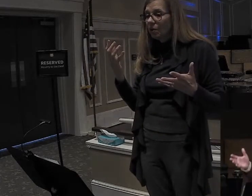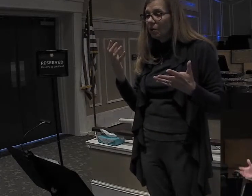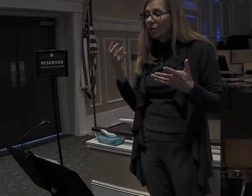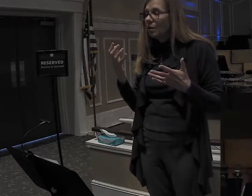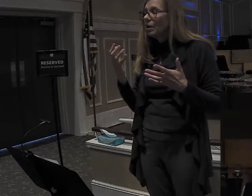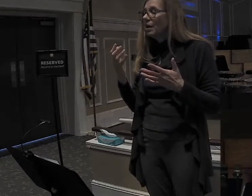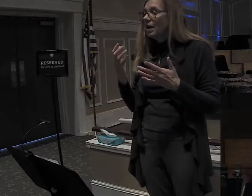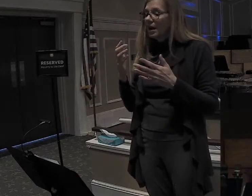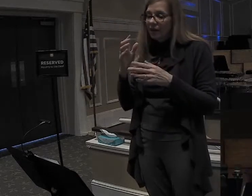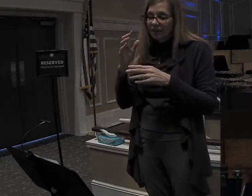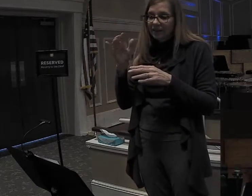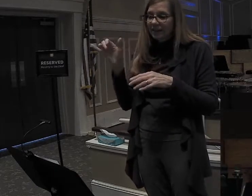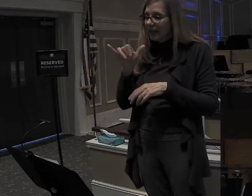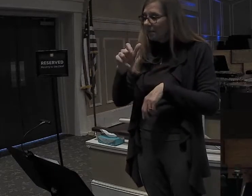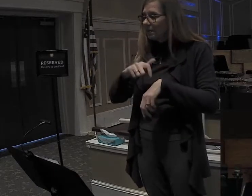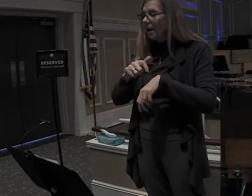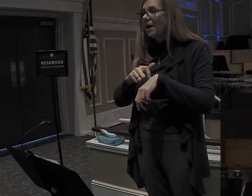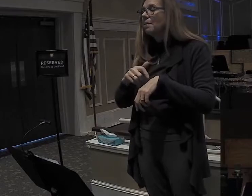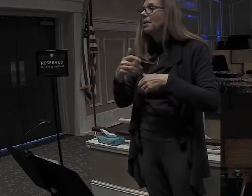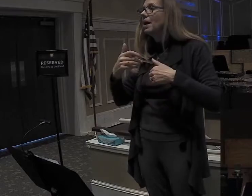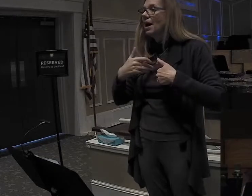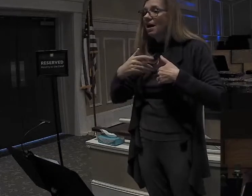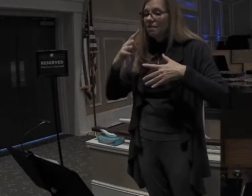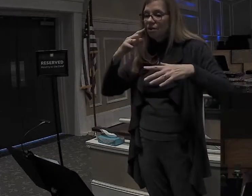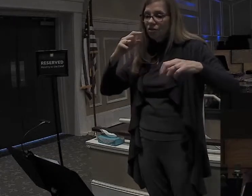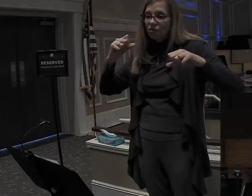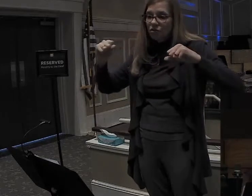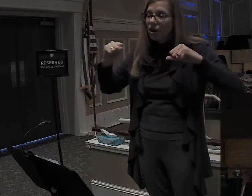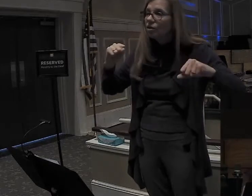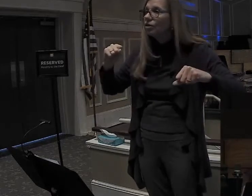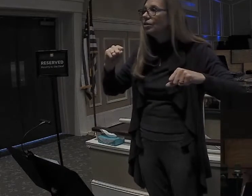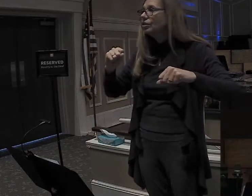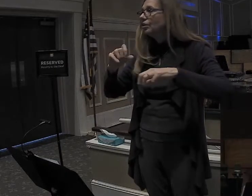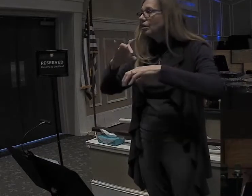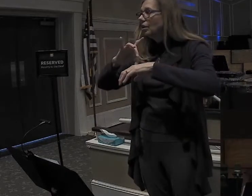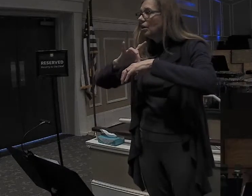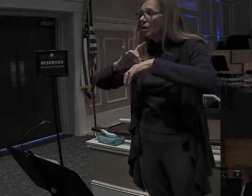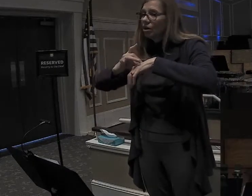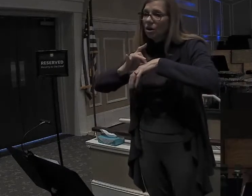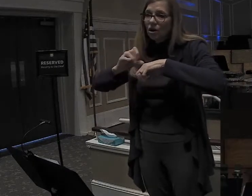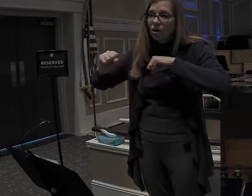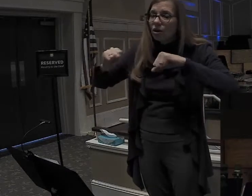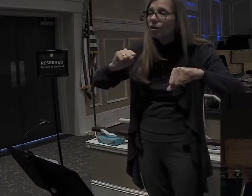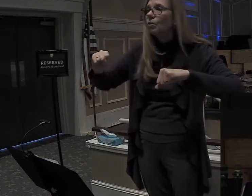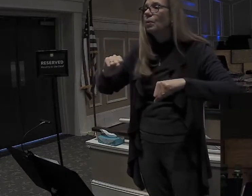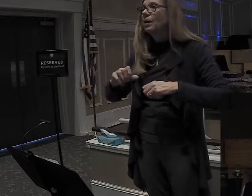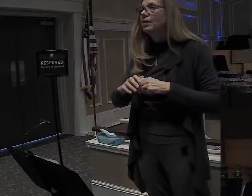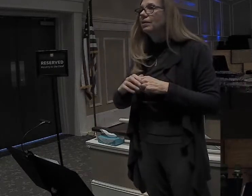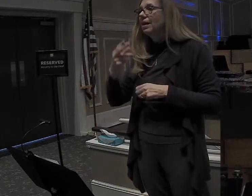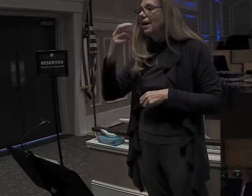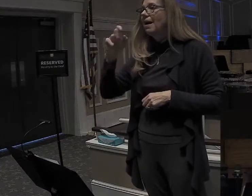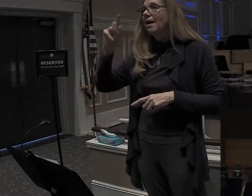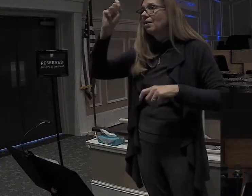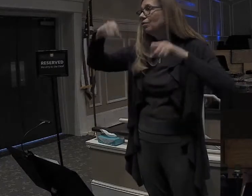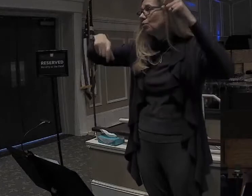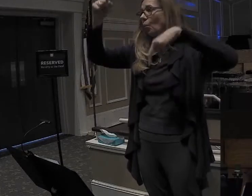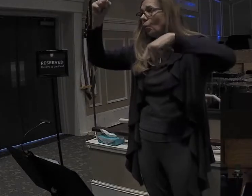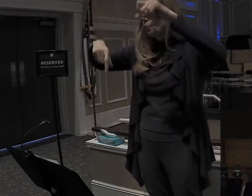What it's always accompanied by in Scripture, thunder and earthquakes and a